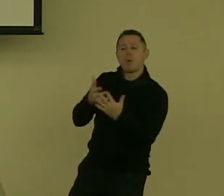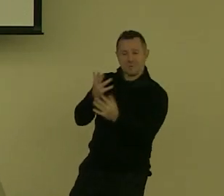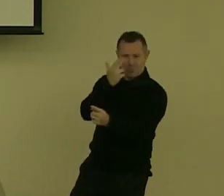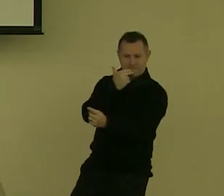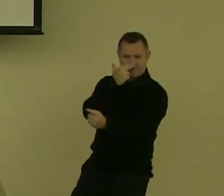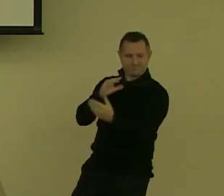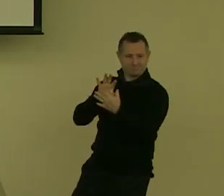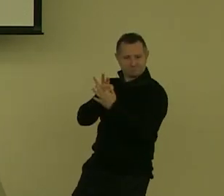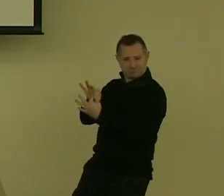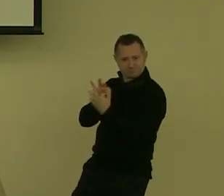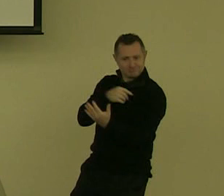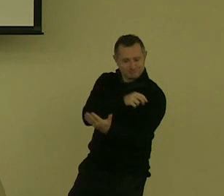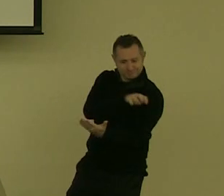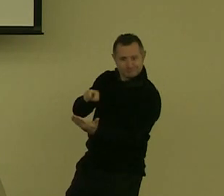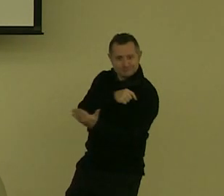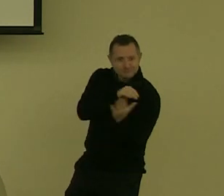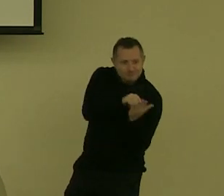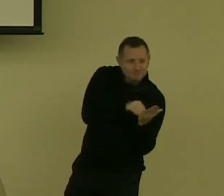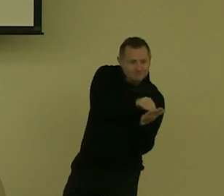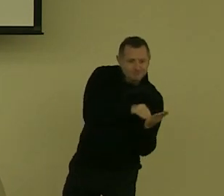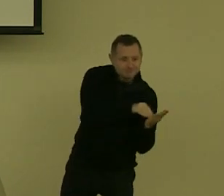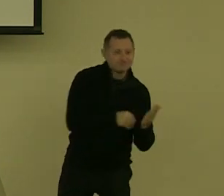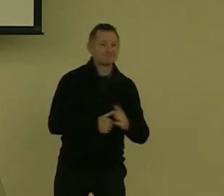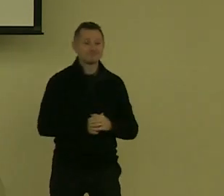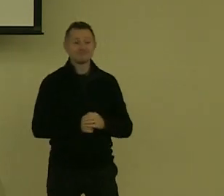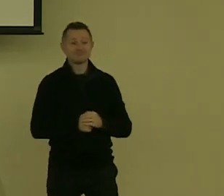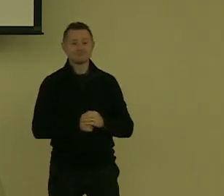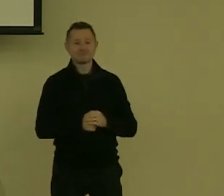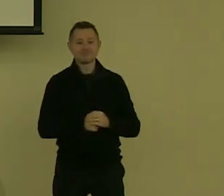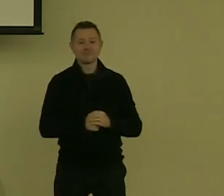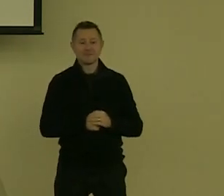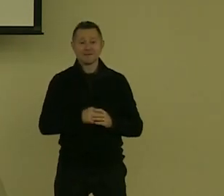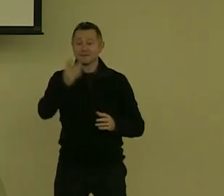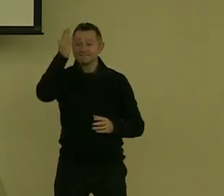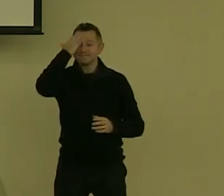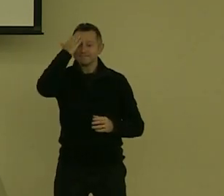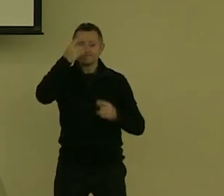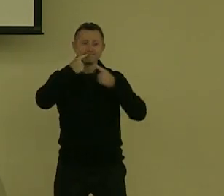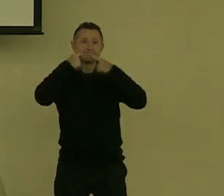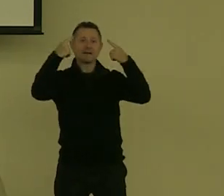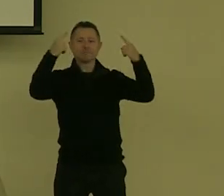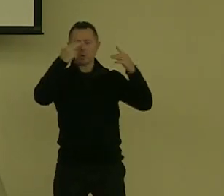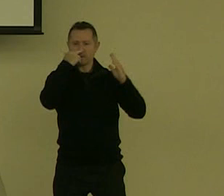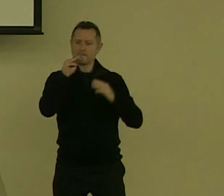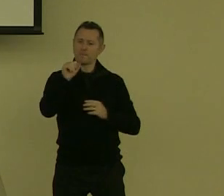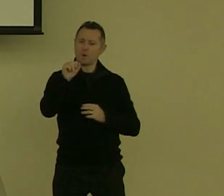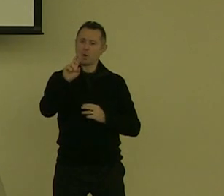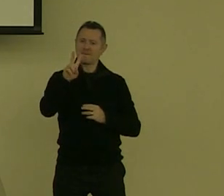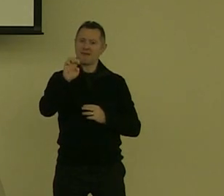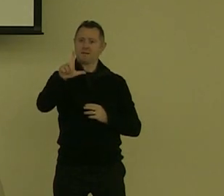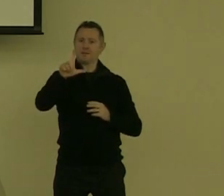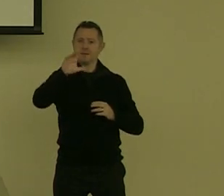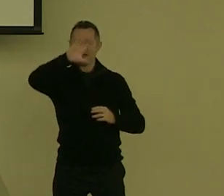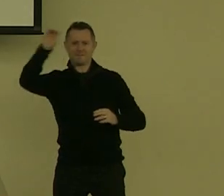also write for Marvel, I write for Newsarama's. Like Kara mentioned, I do a lot of popular writing as well, in addition to writing children's